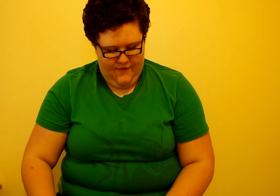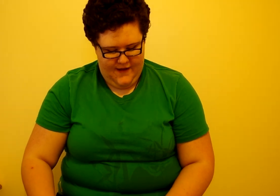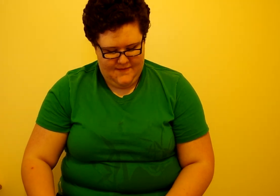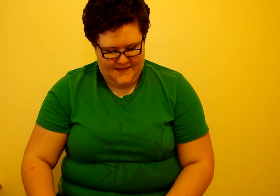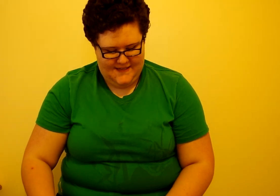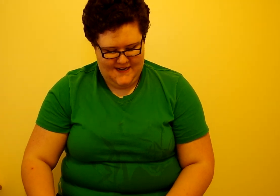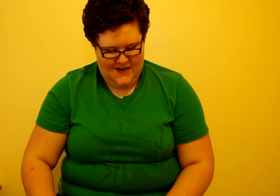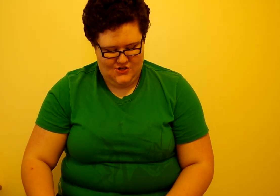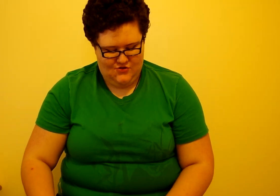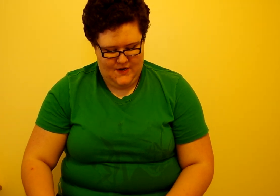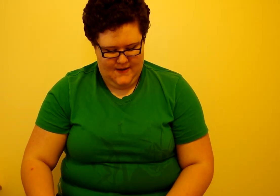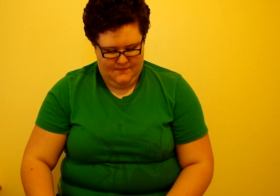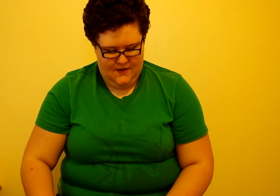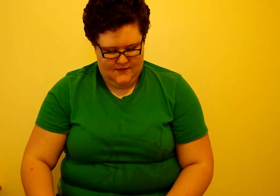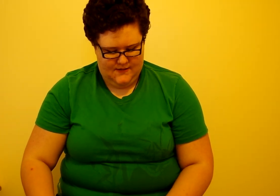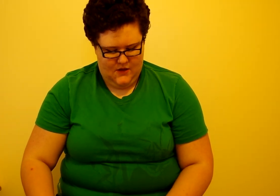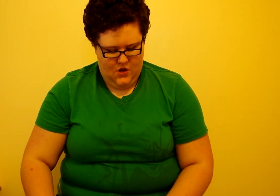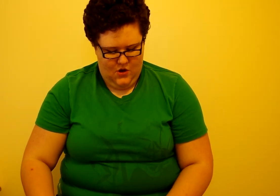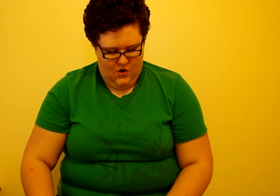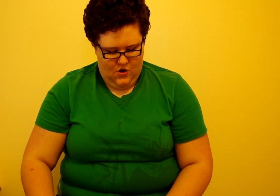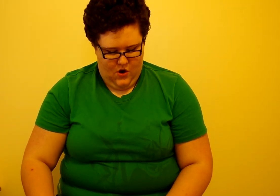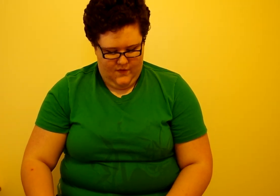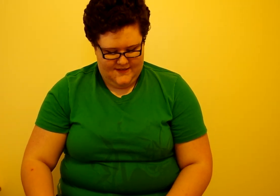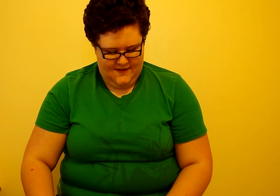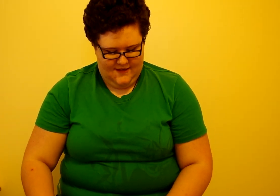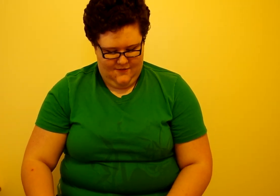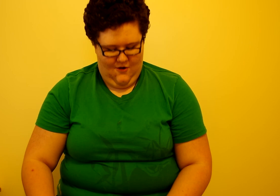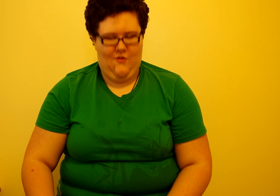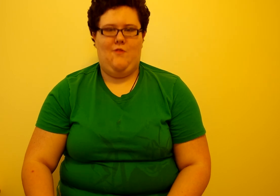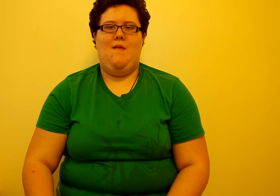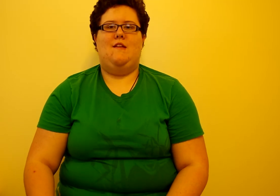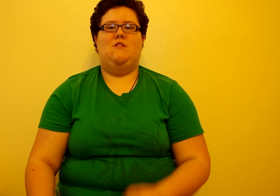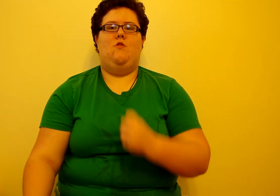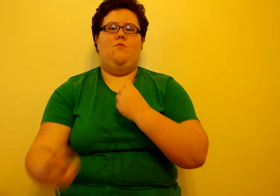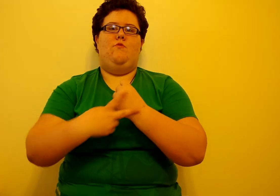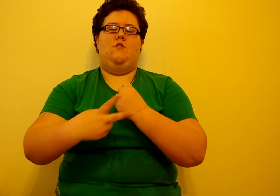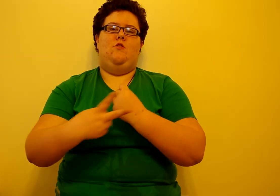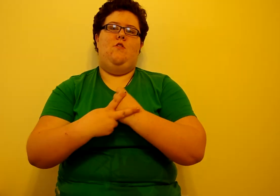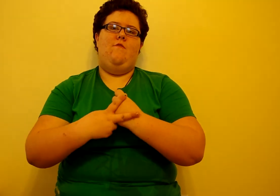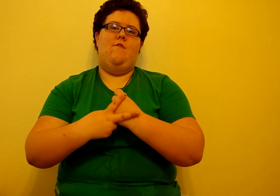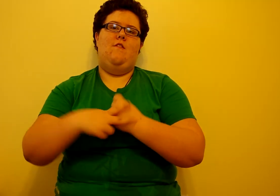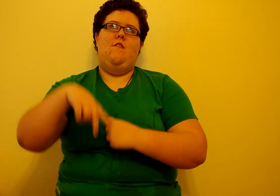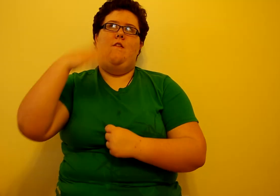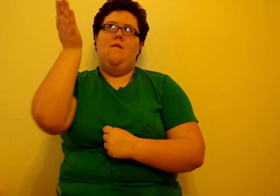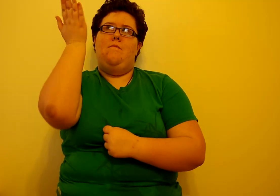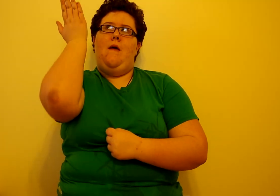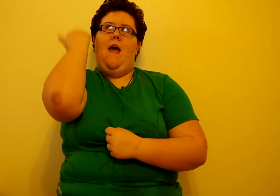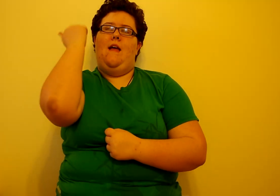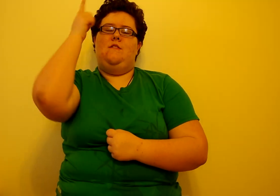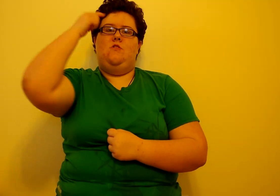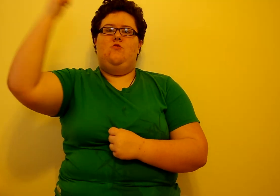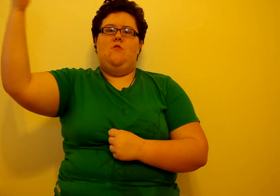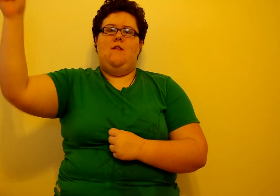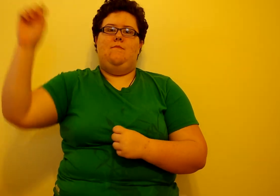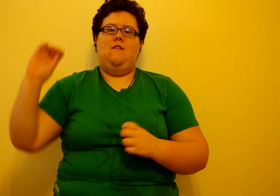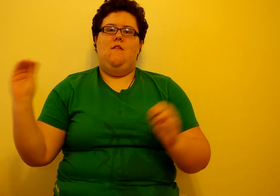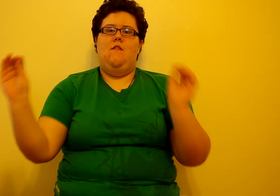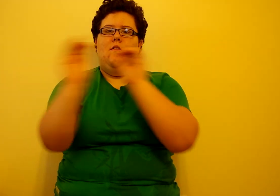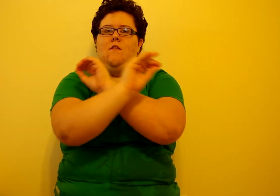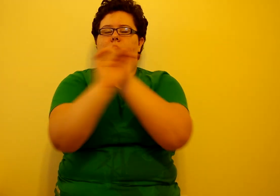Mummified my teenage dreams. No, it's nothing wrong with me. So preserve past dreams.